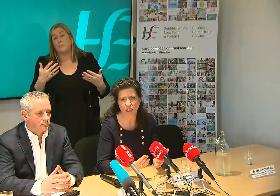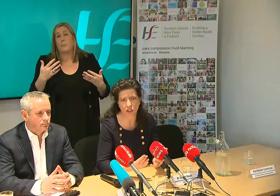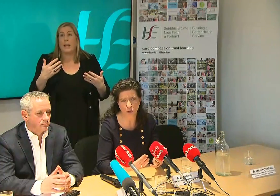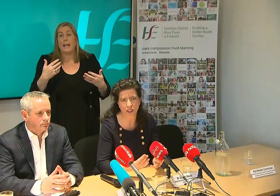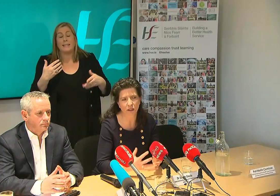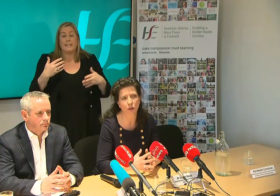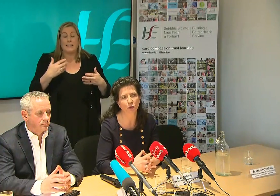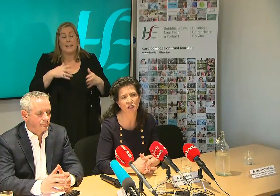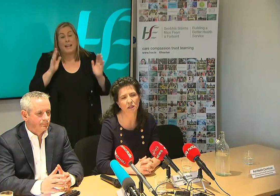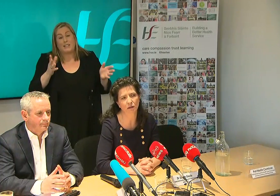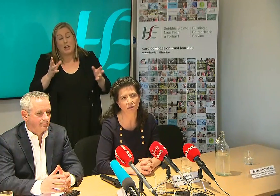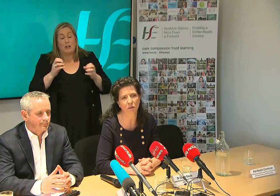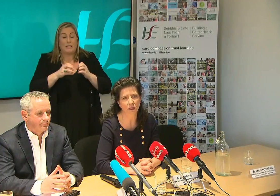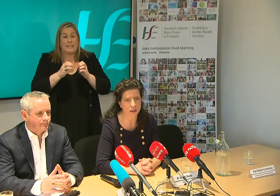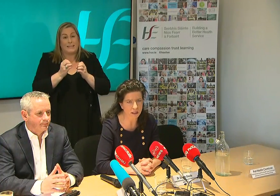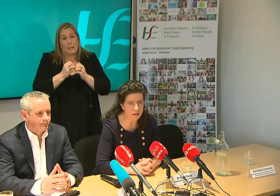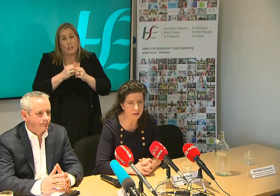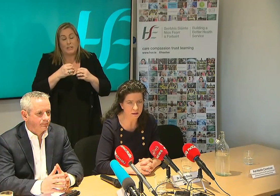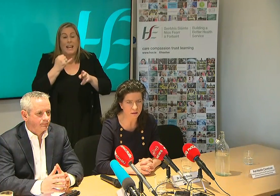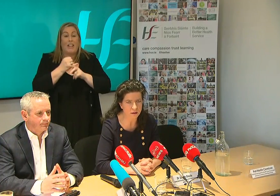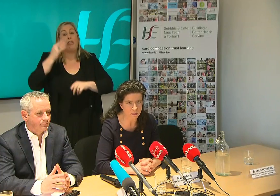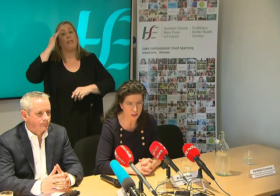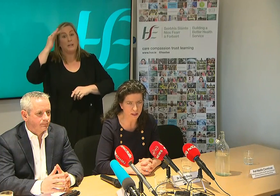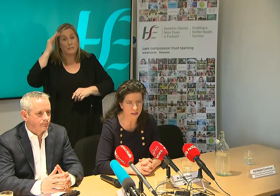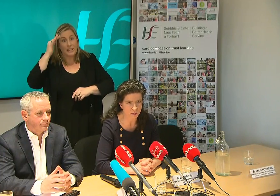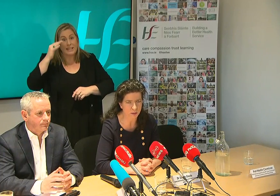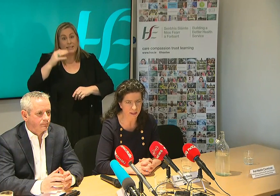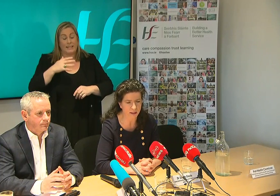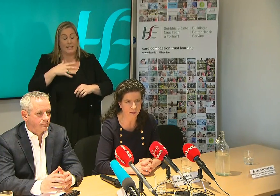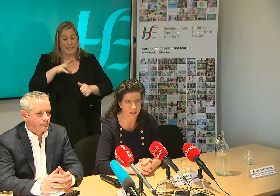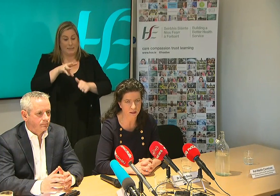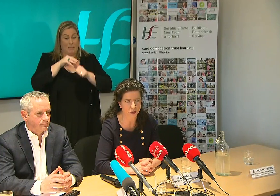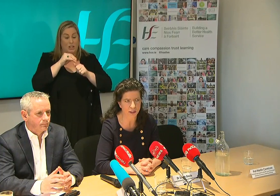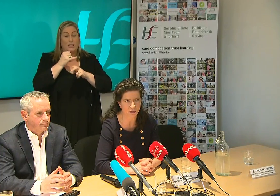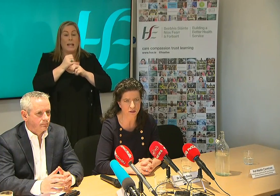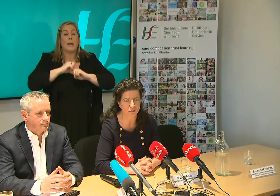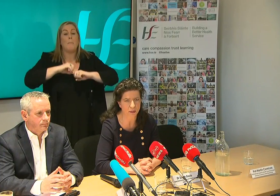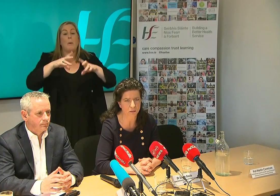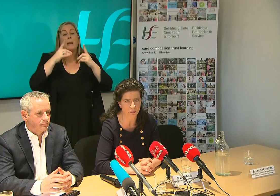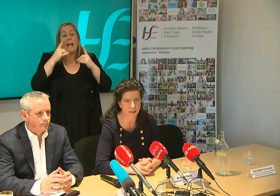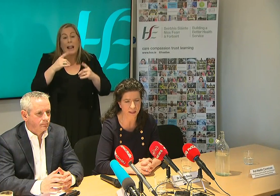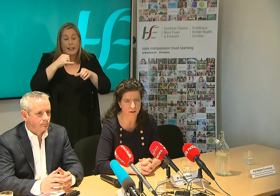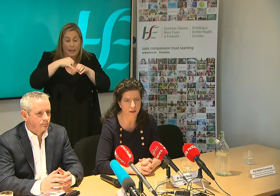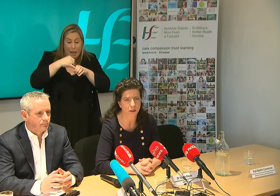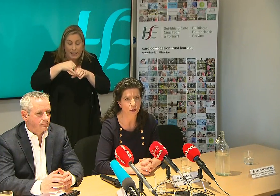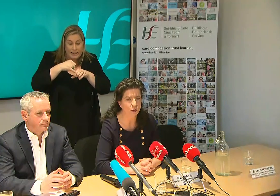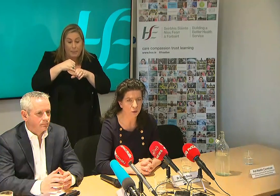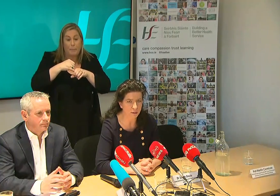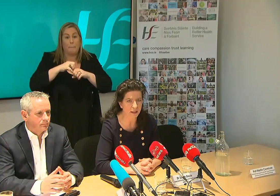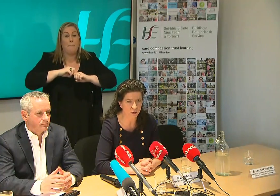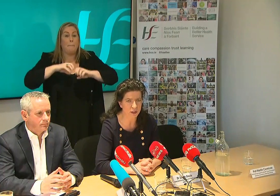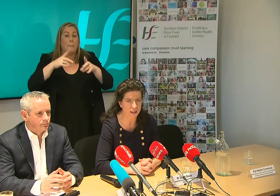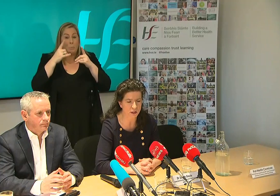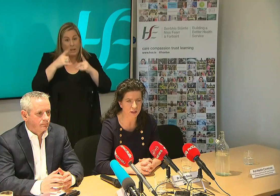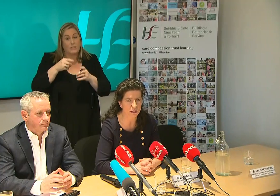in a theoretical way, you know, that it is specialists in public health medicine and directors in public health who